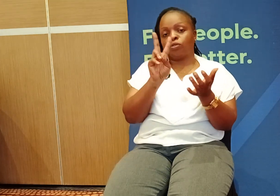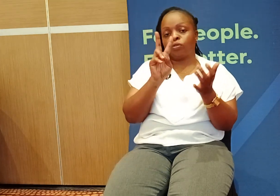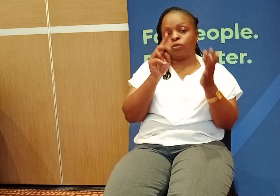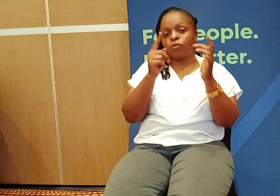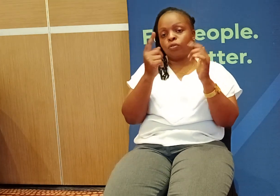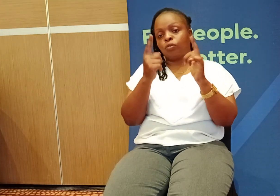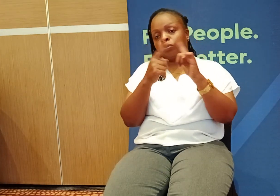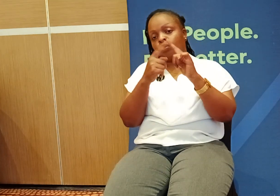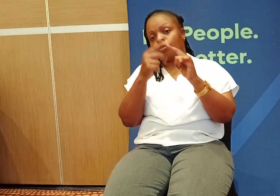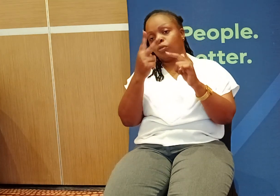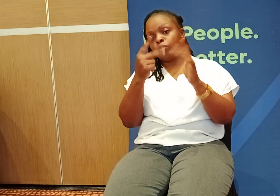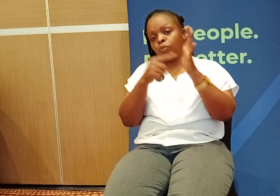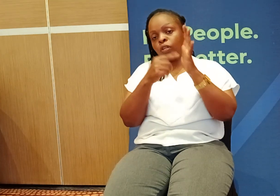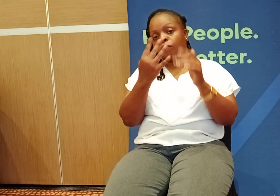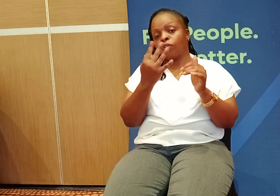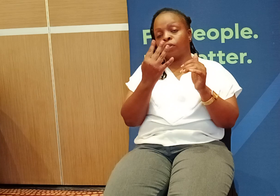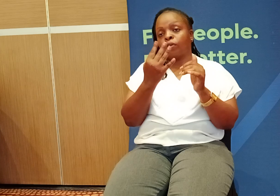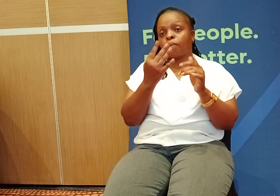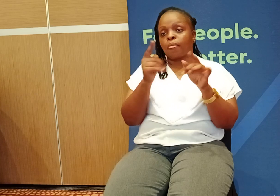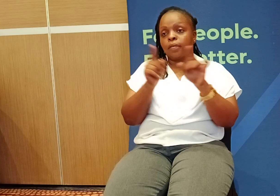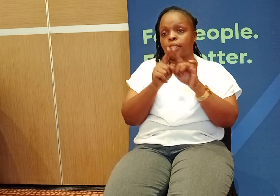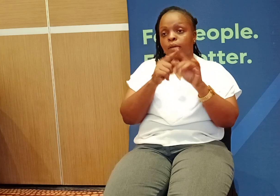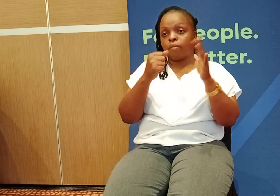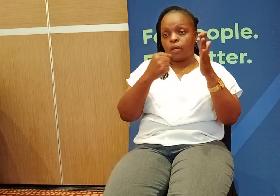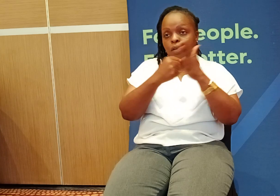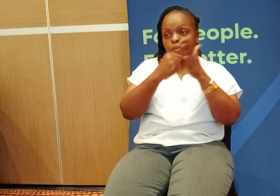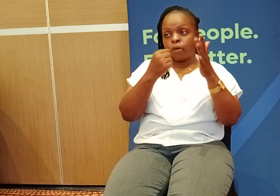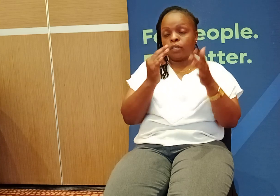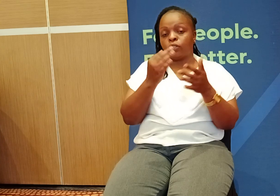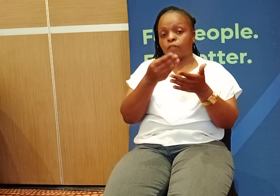2.4. The impact of the shilling